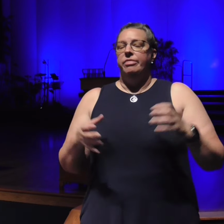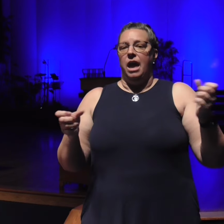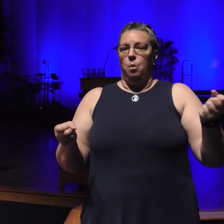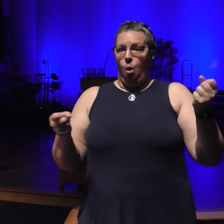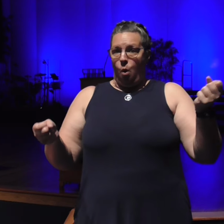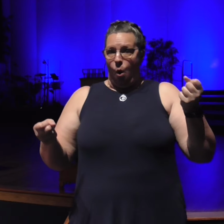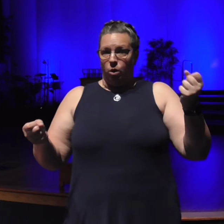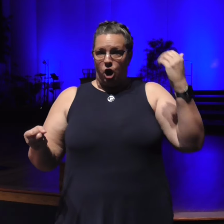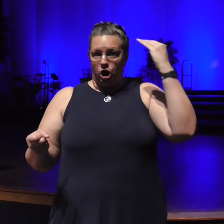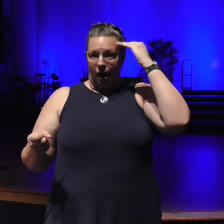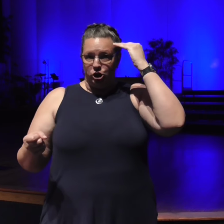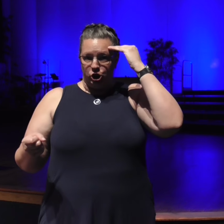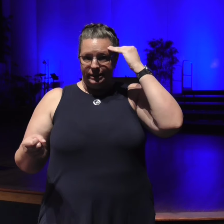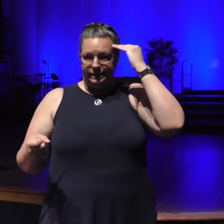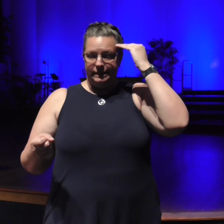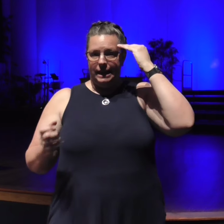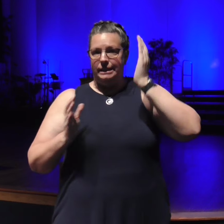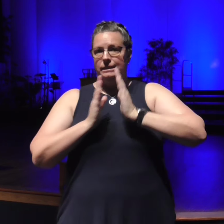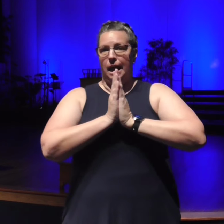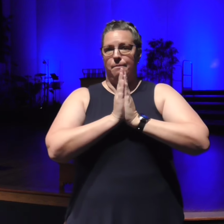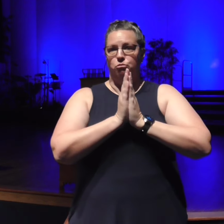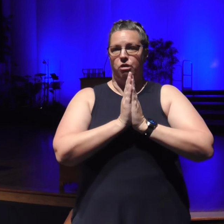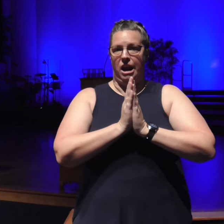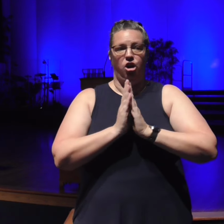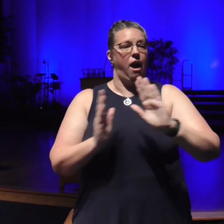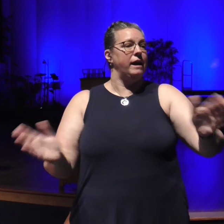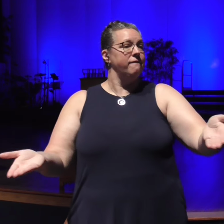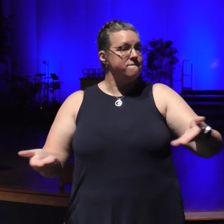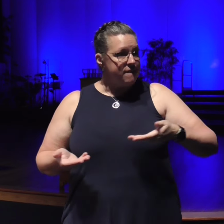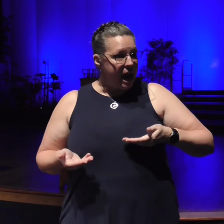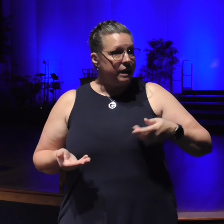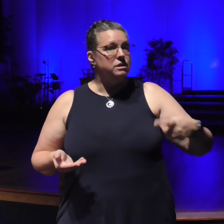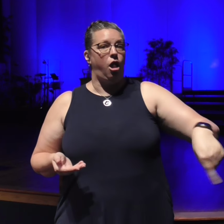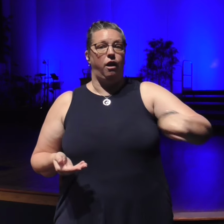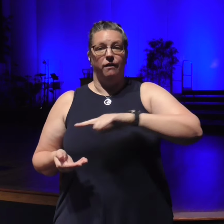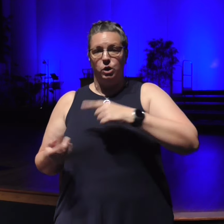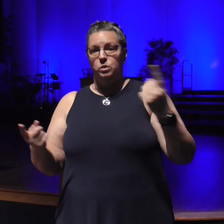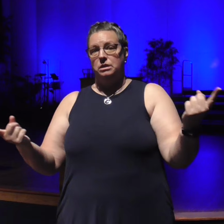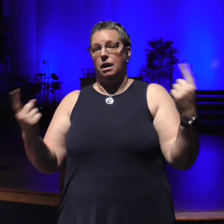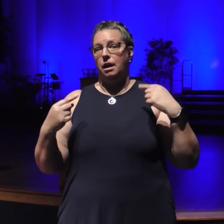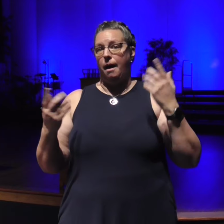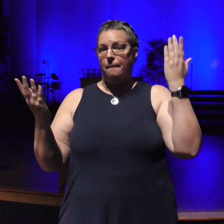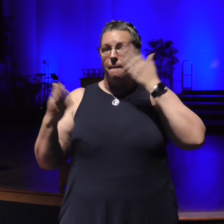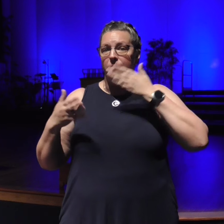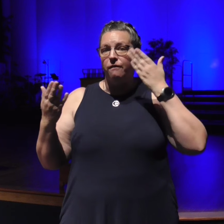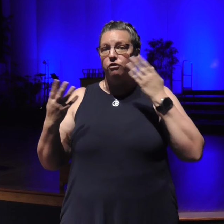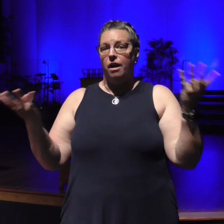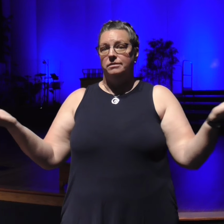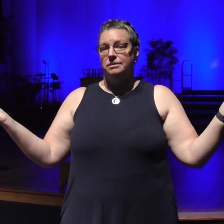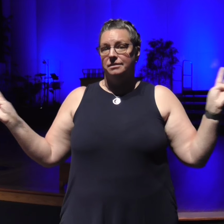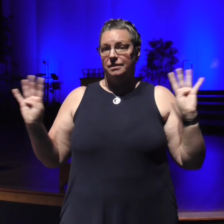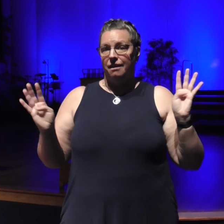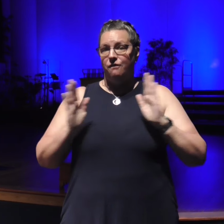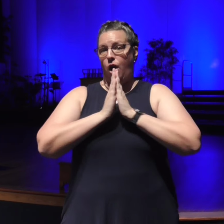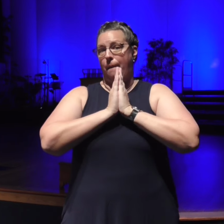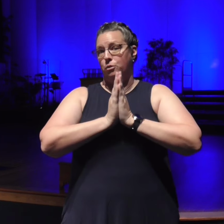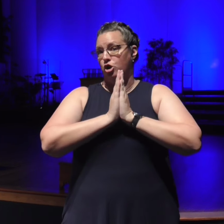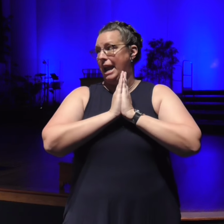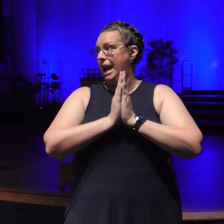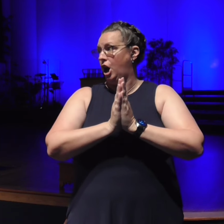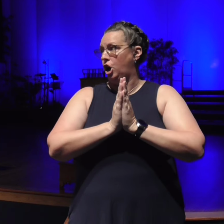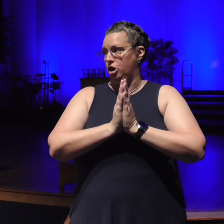this prayer. And I invite any of you in the room after the service to come up front and have a prayer